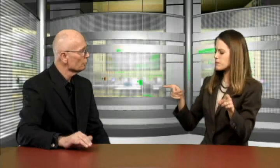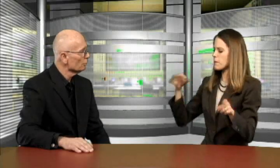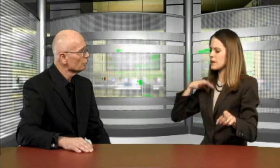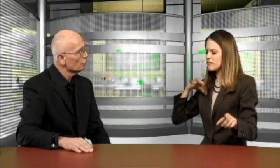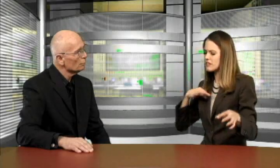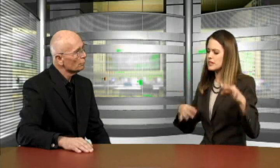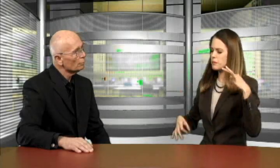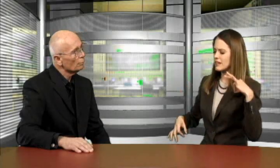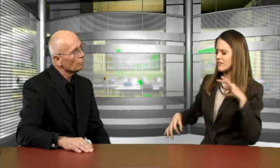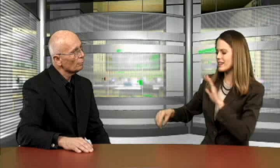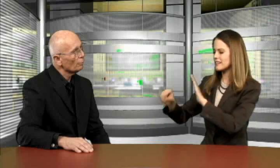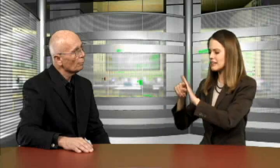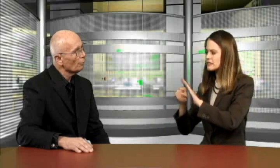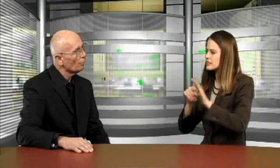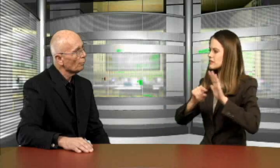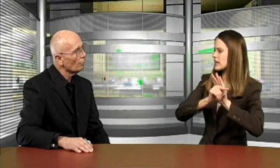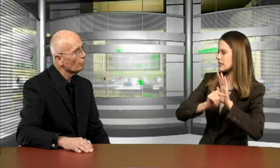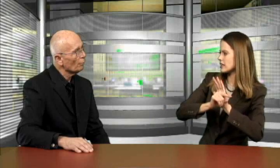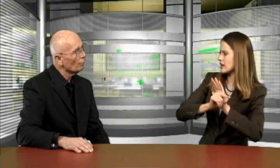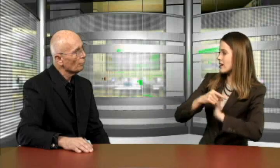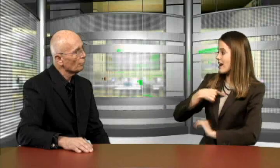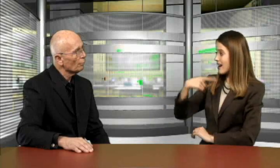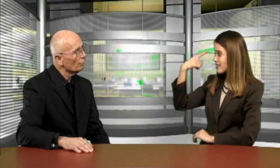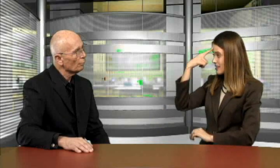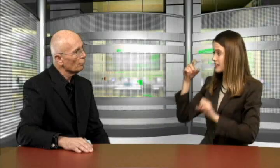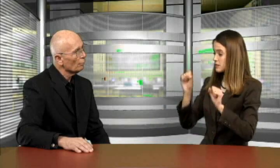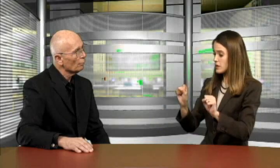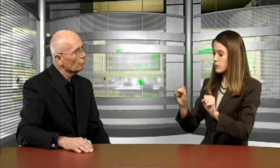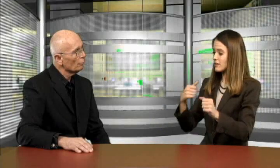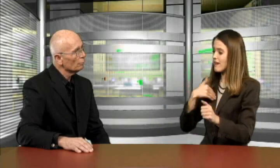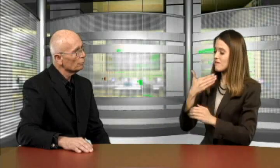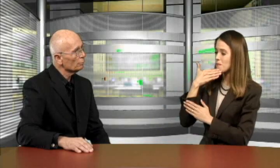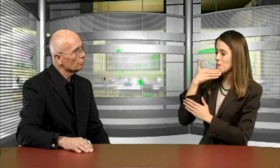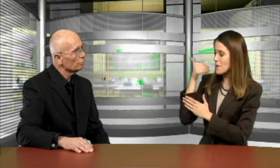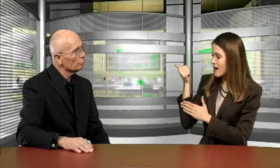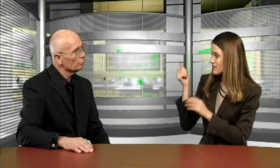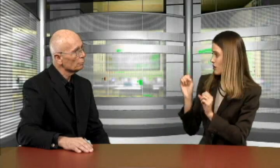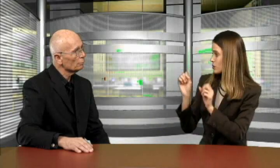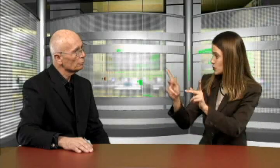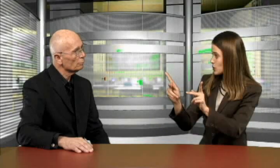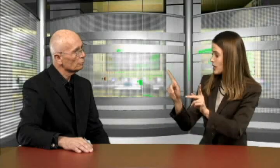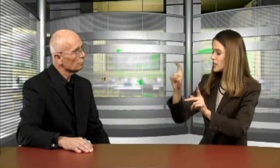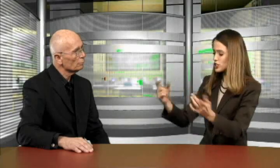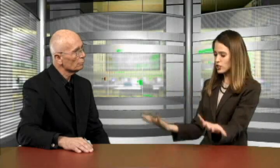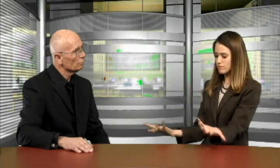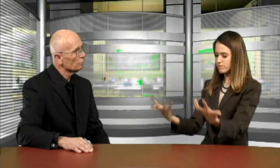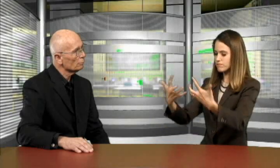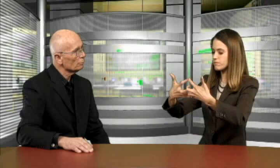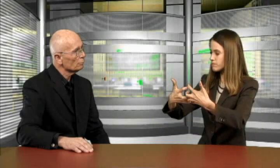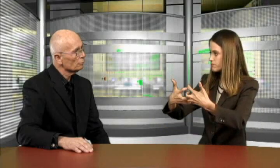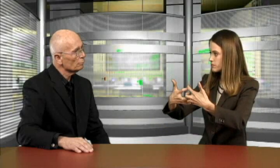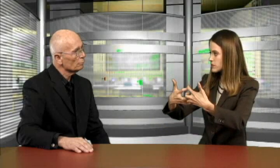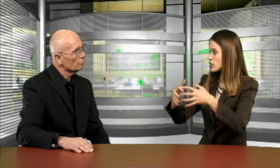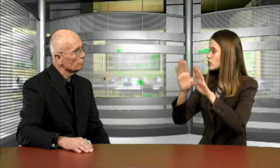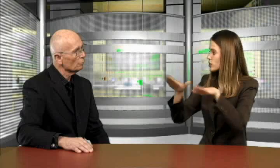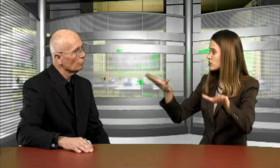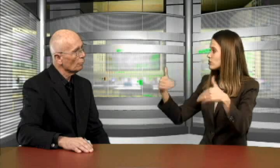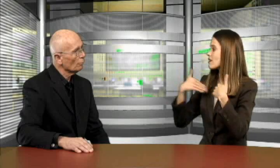And so, I mean, they both have benefits and they both have some things that can be negative. I think the best opportunity would be to